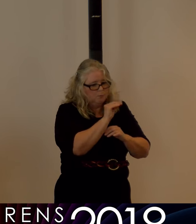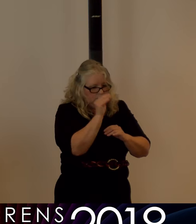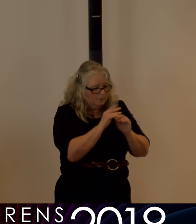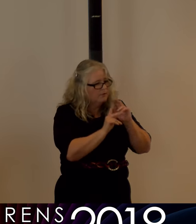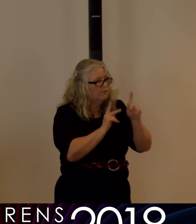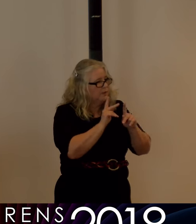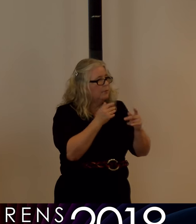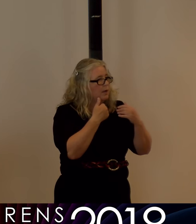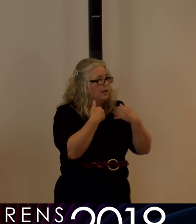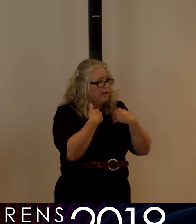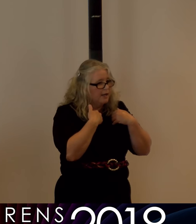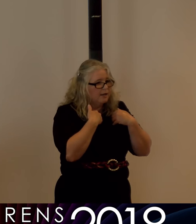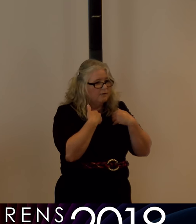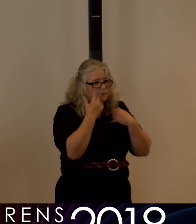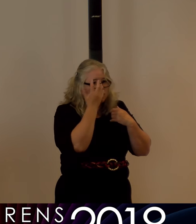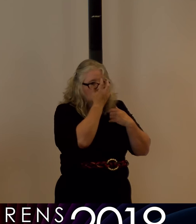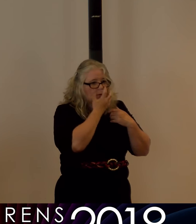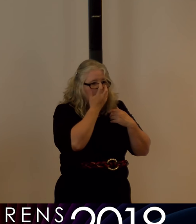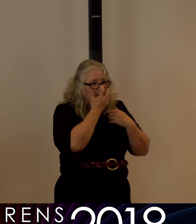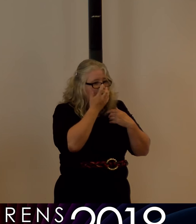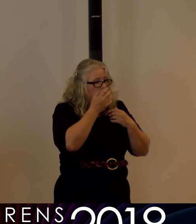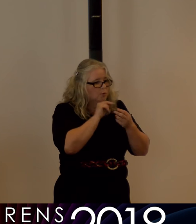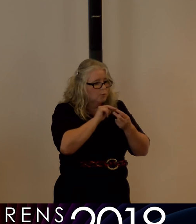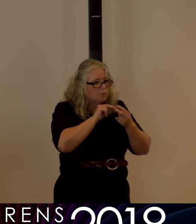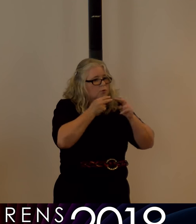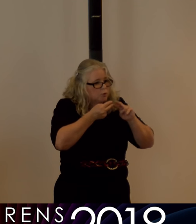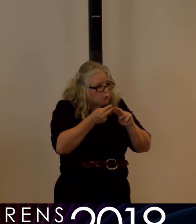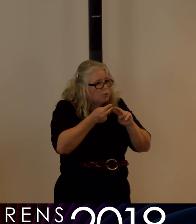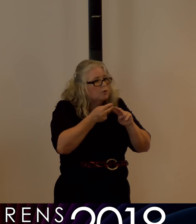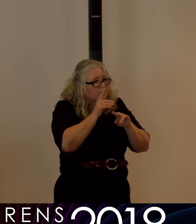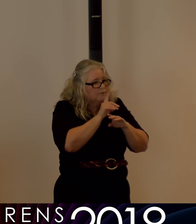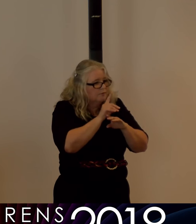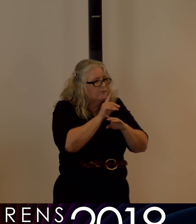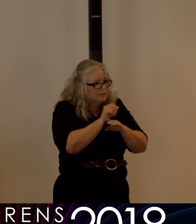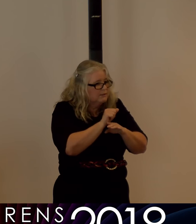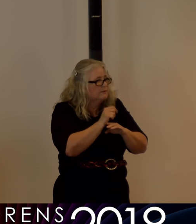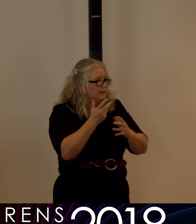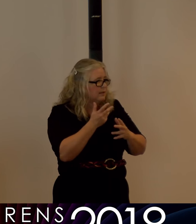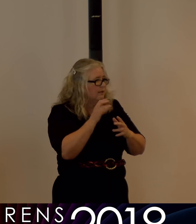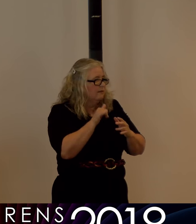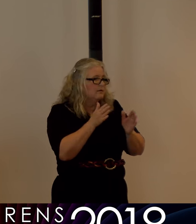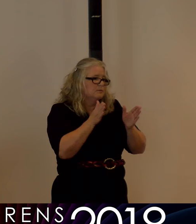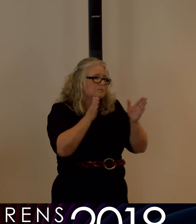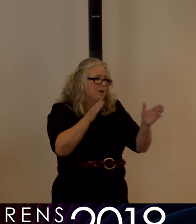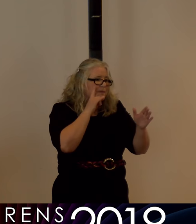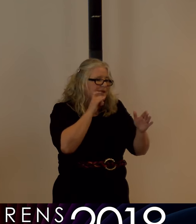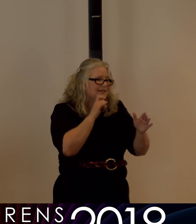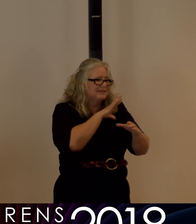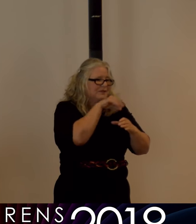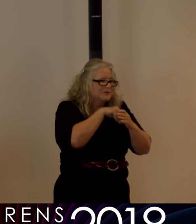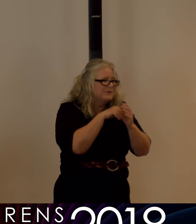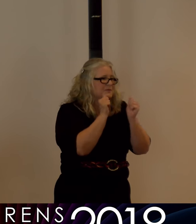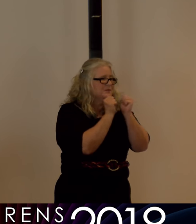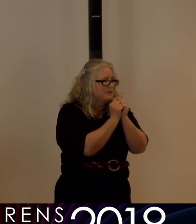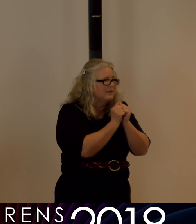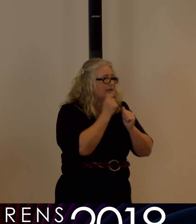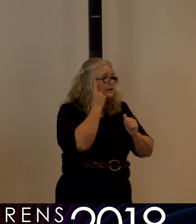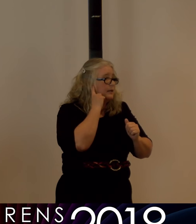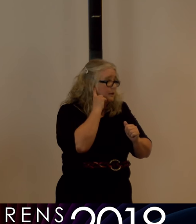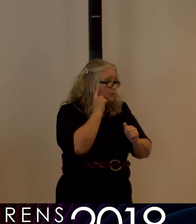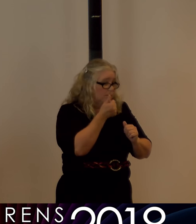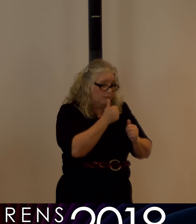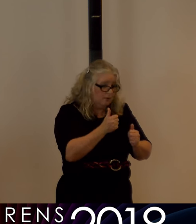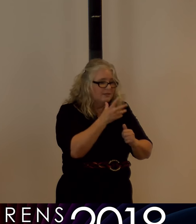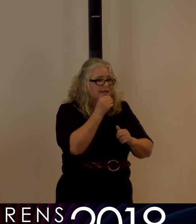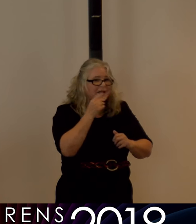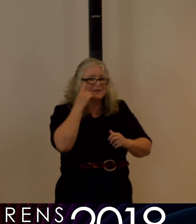very common, partly because it is a broad category of conditions. It includes both the hearing loss and the eye problems, but also